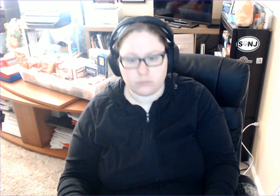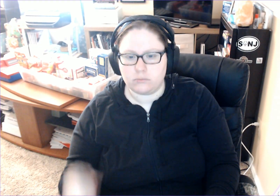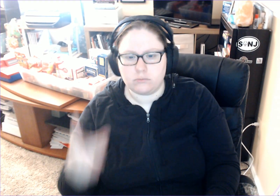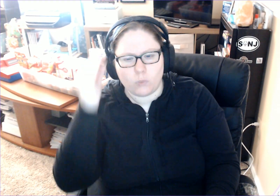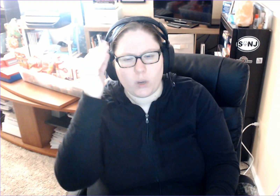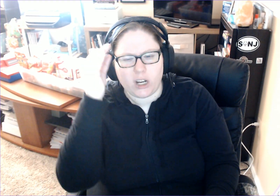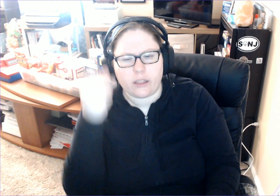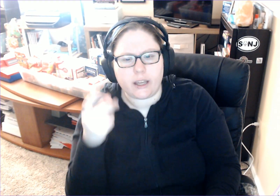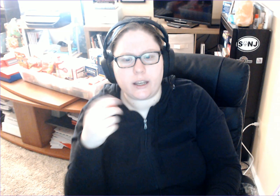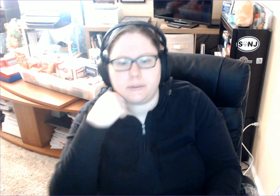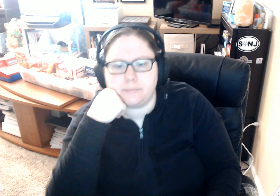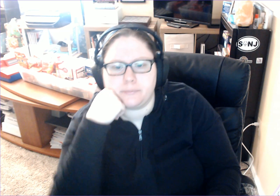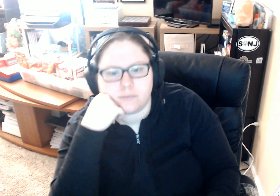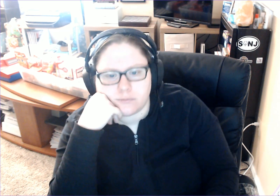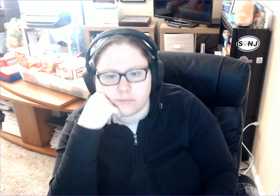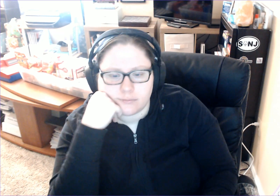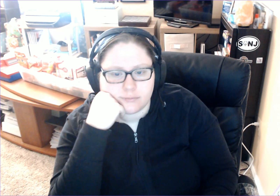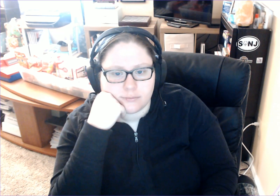What do you think?